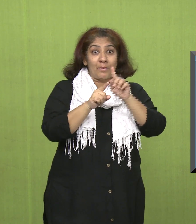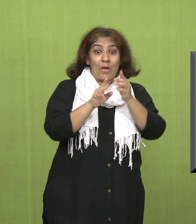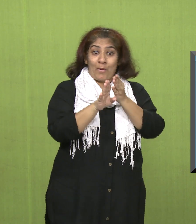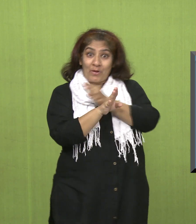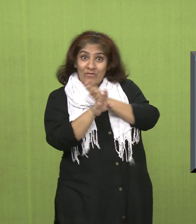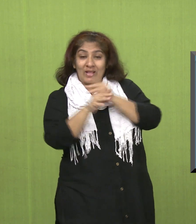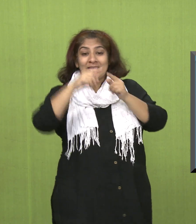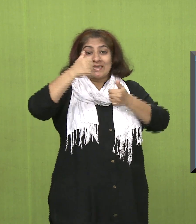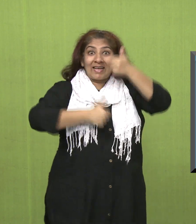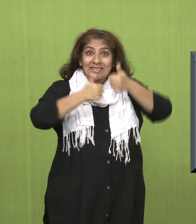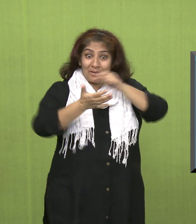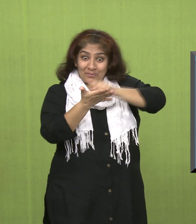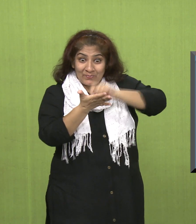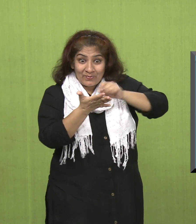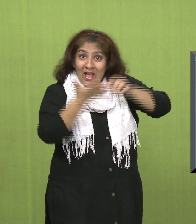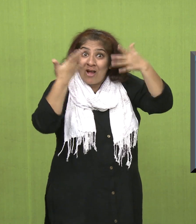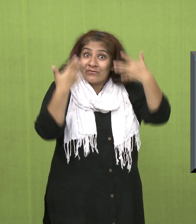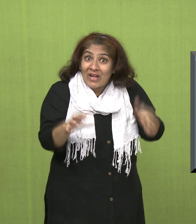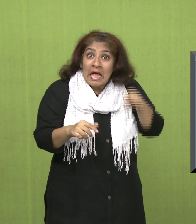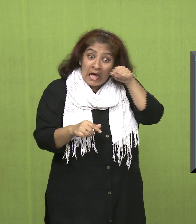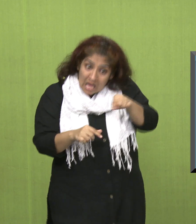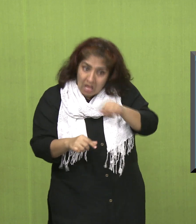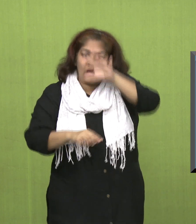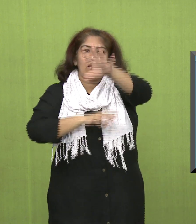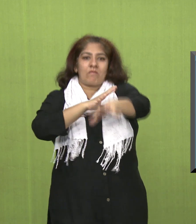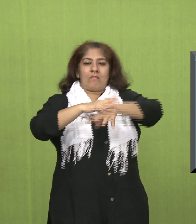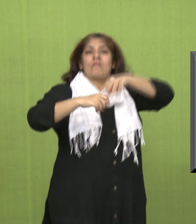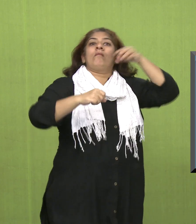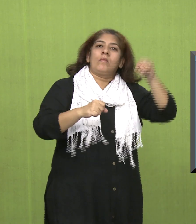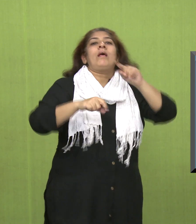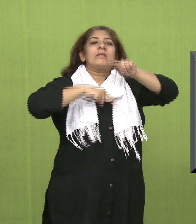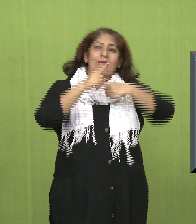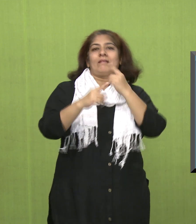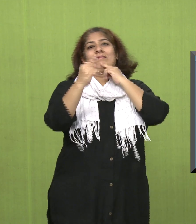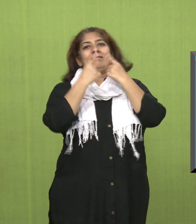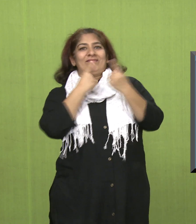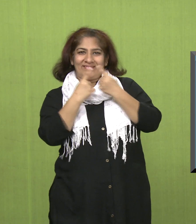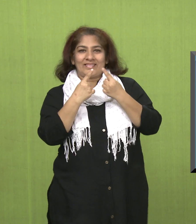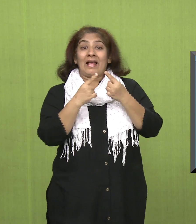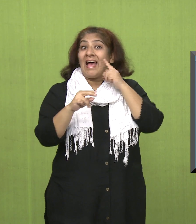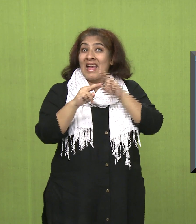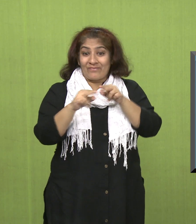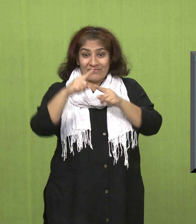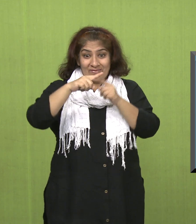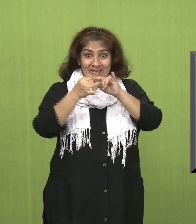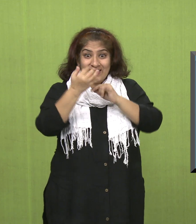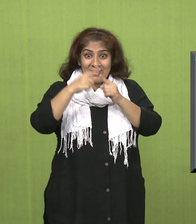cannot understand the person and the person's knowledge. So, that is important. And after